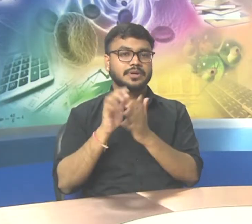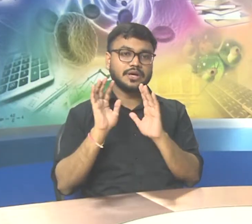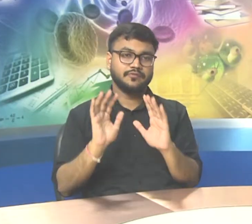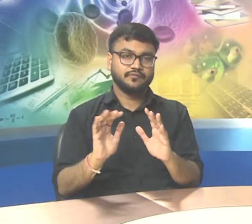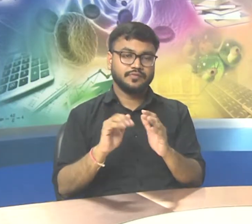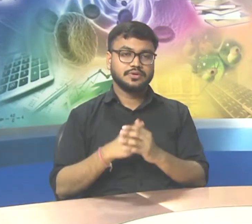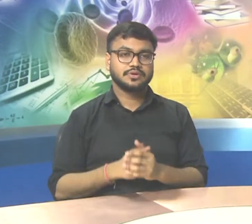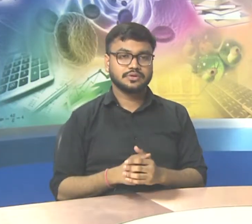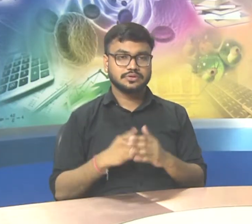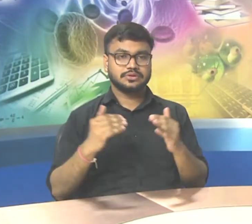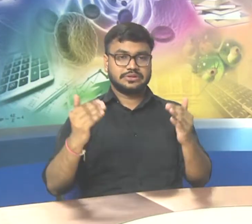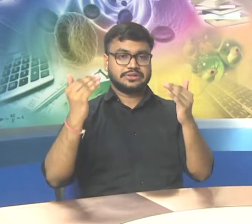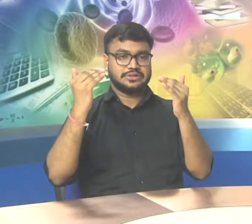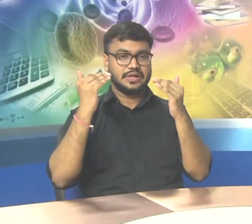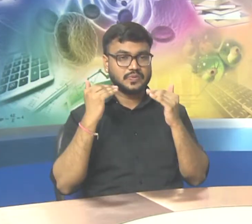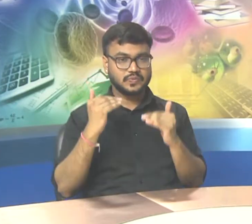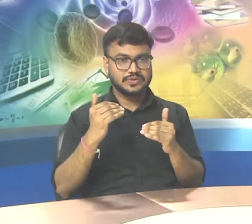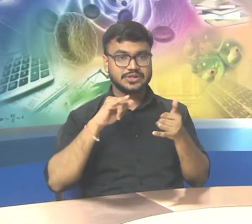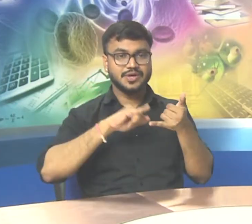energy if necessary.